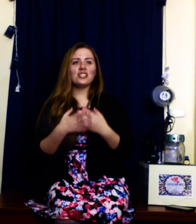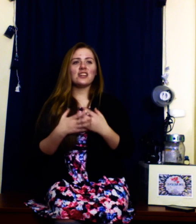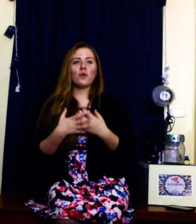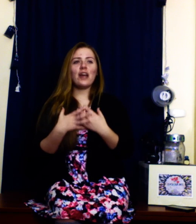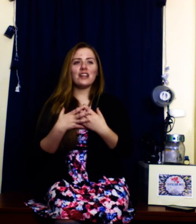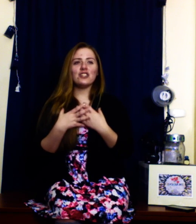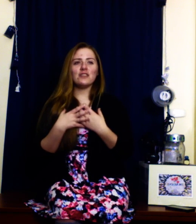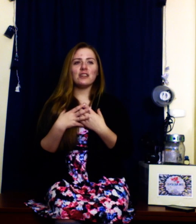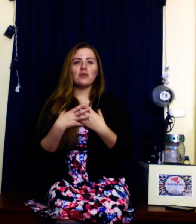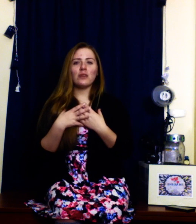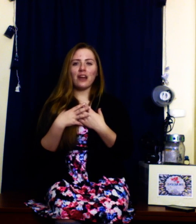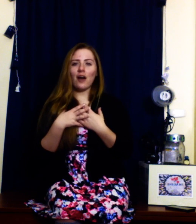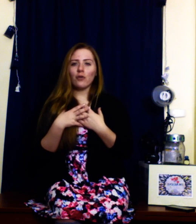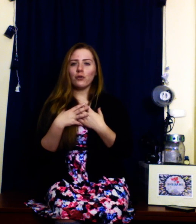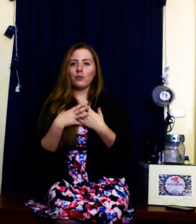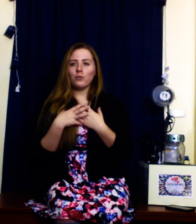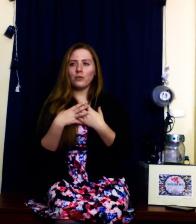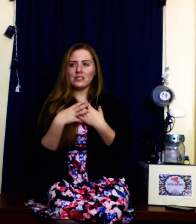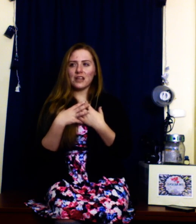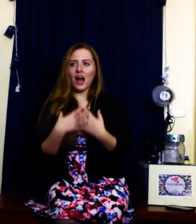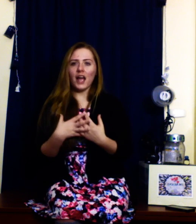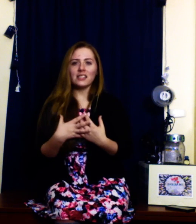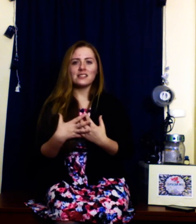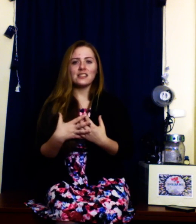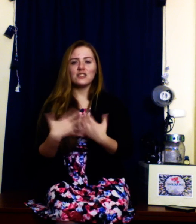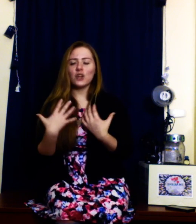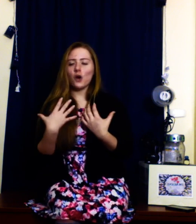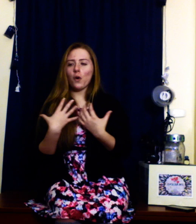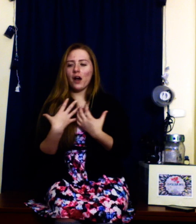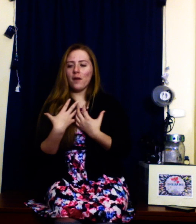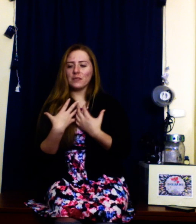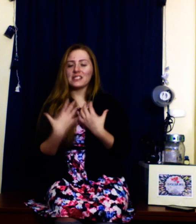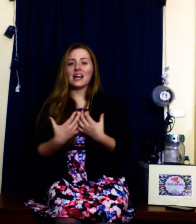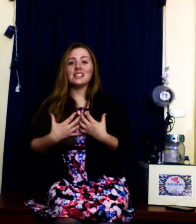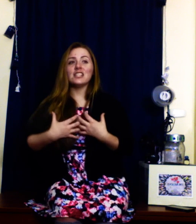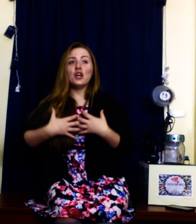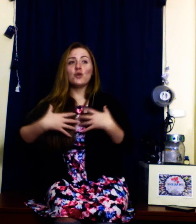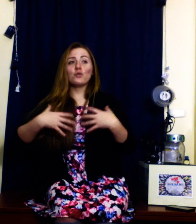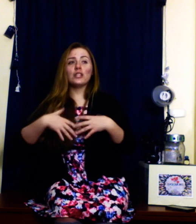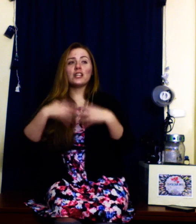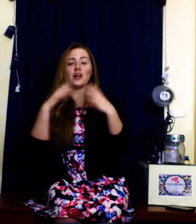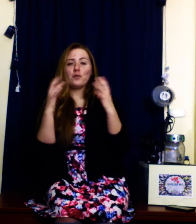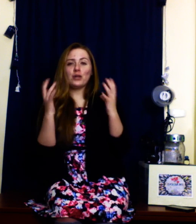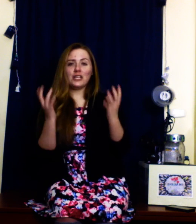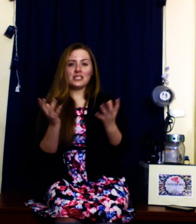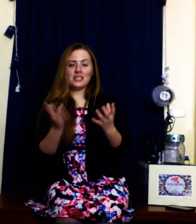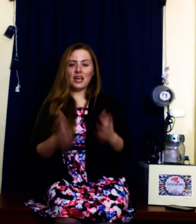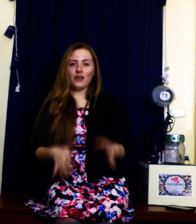quite achieve it without the signs, and so the signs really kind of bring it together.